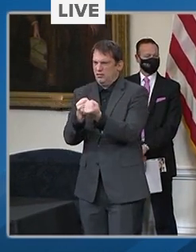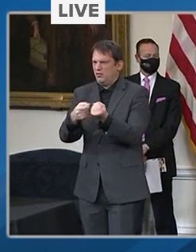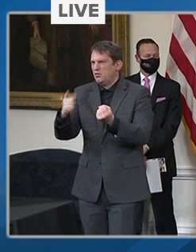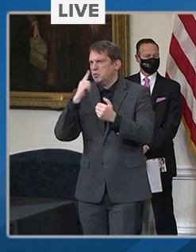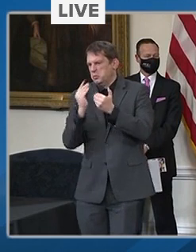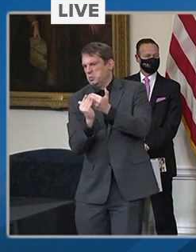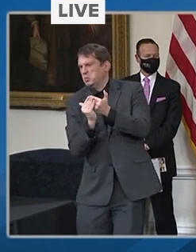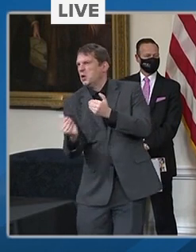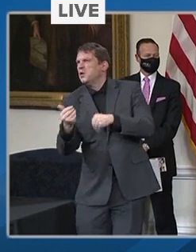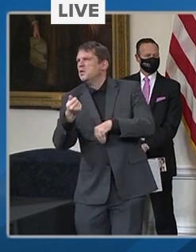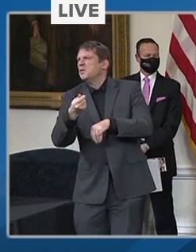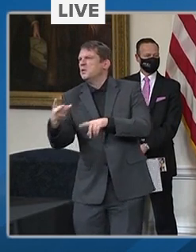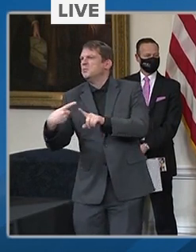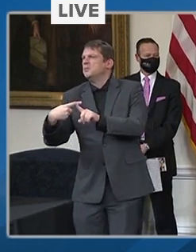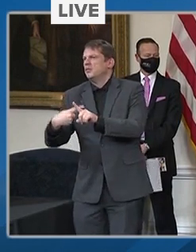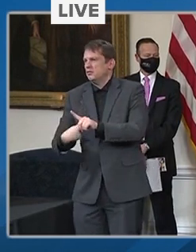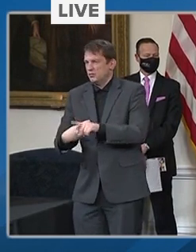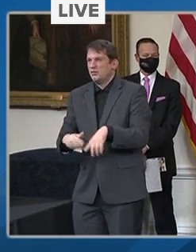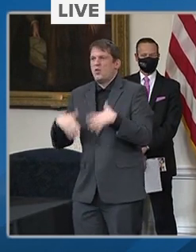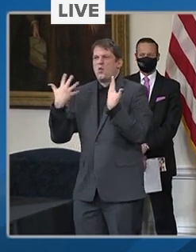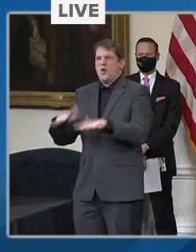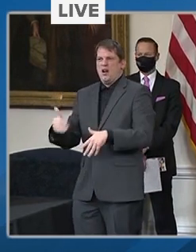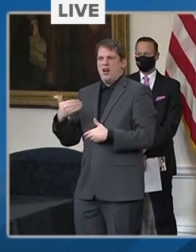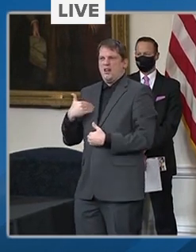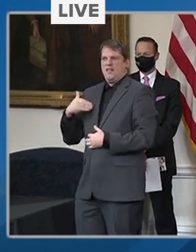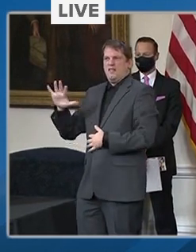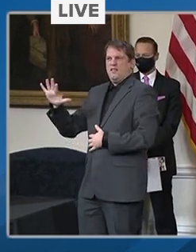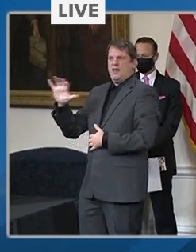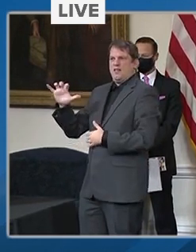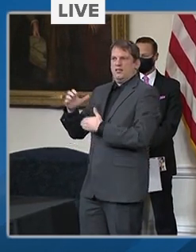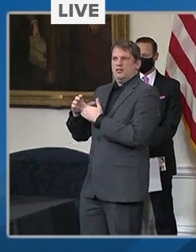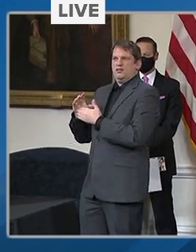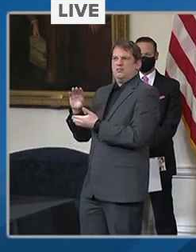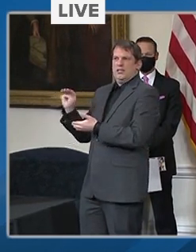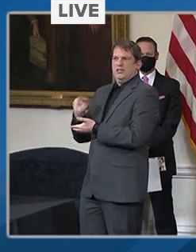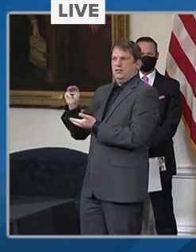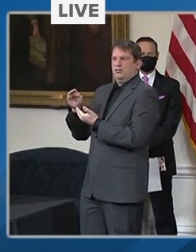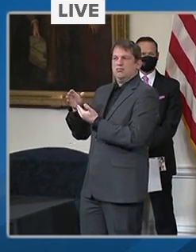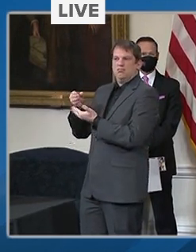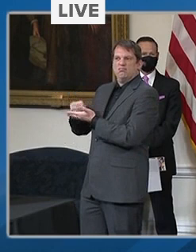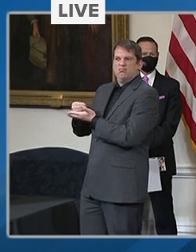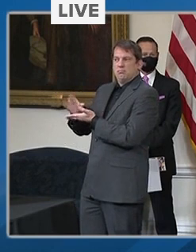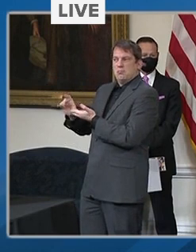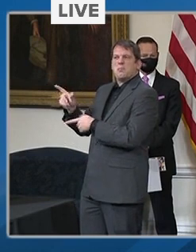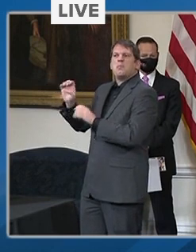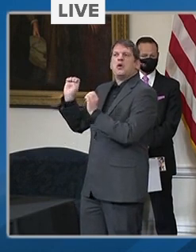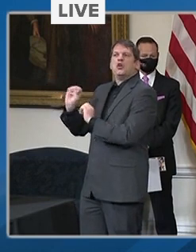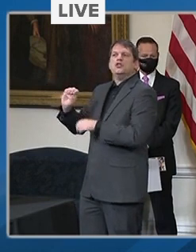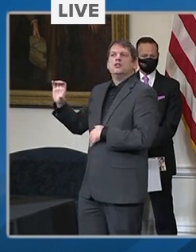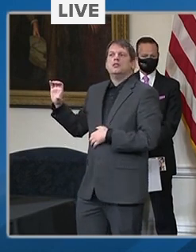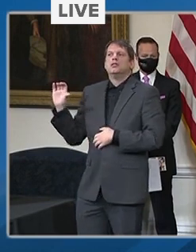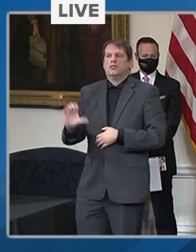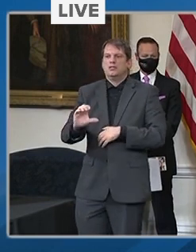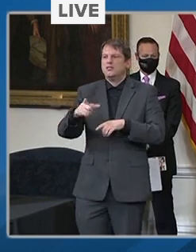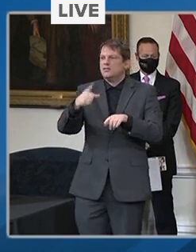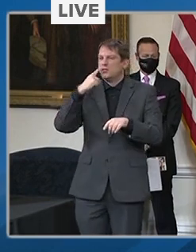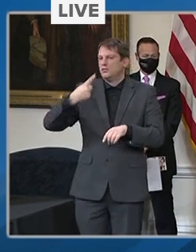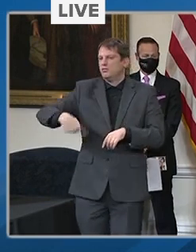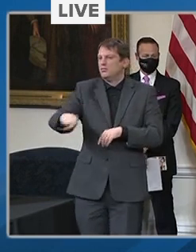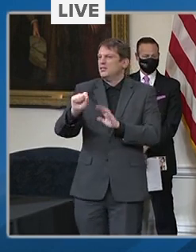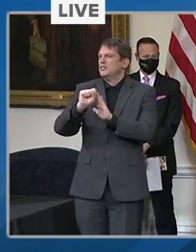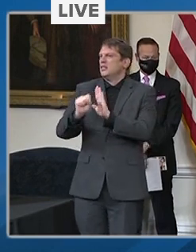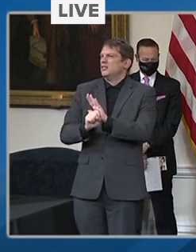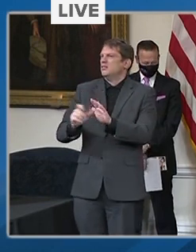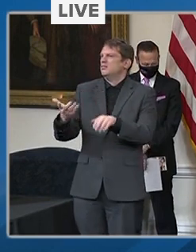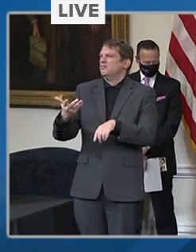provided $500 million in emergency state economic relief, and we will continue to take